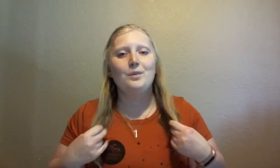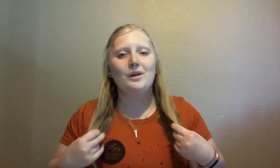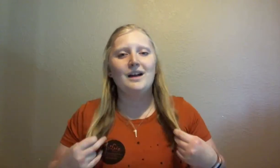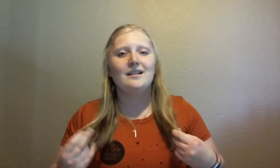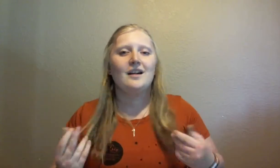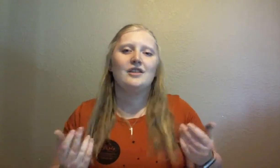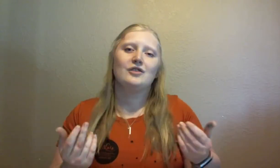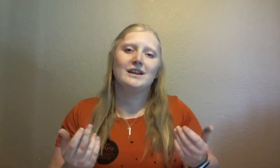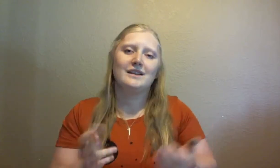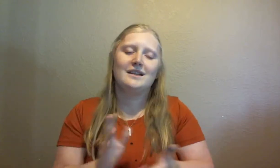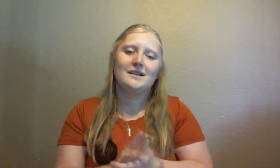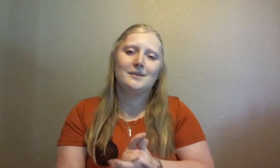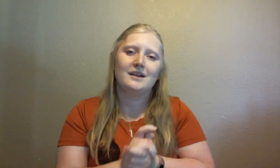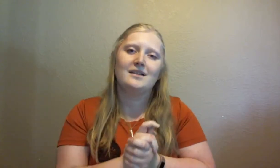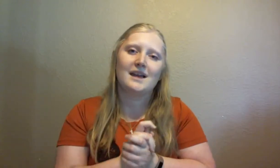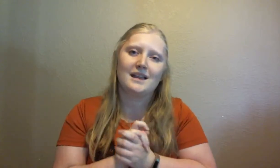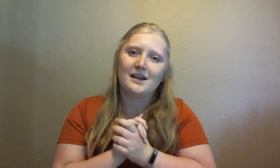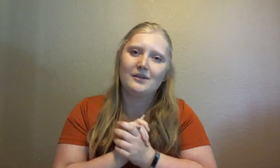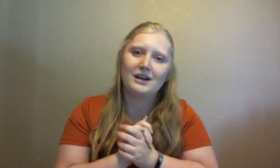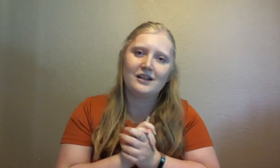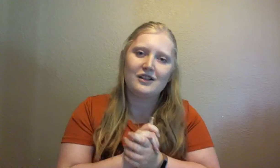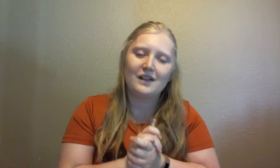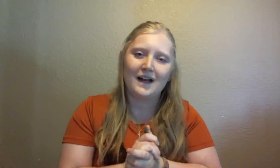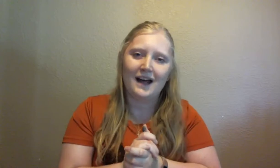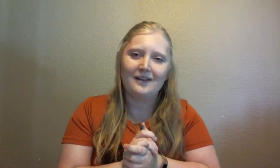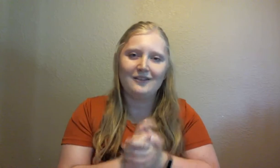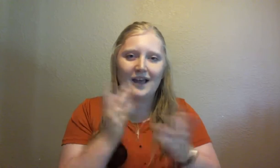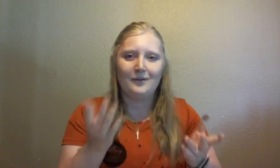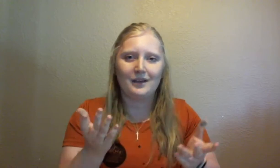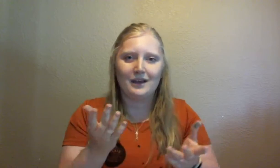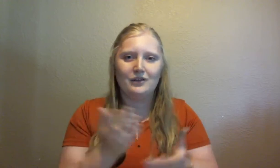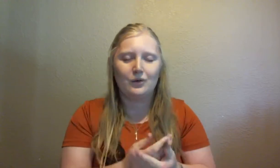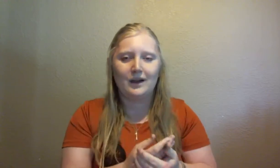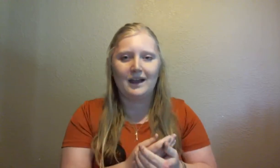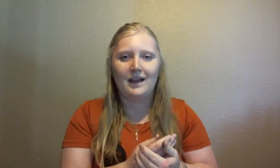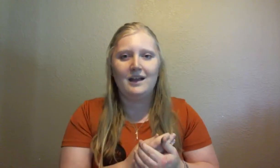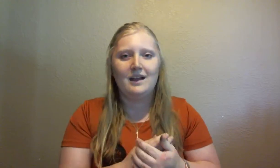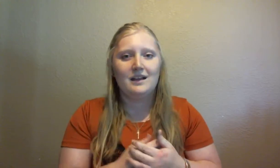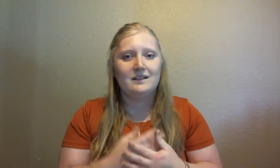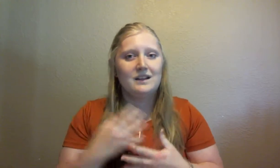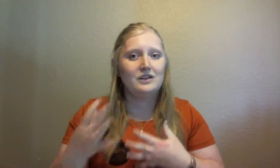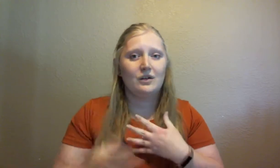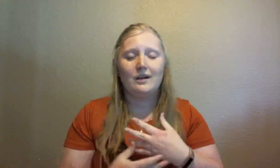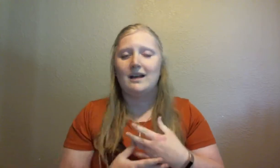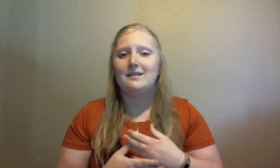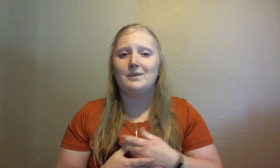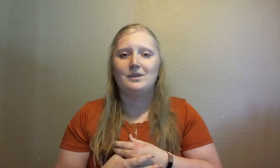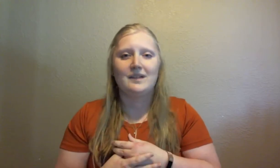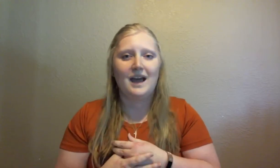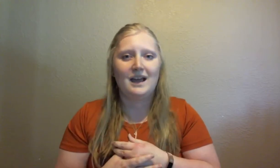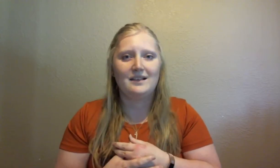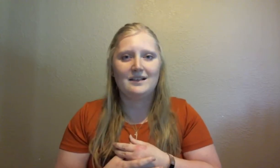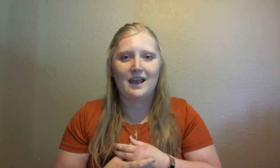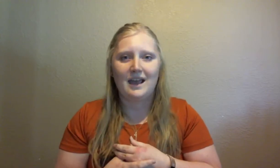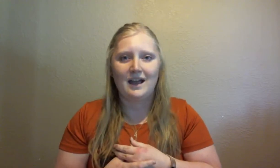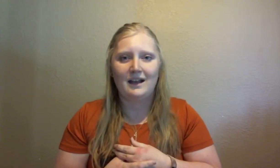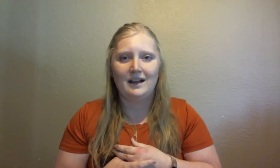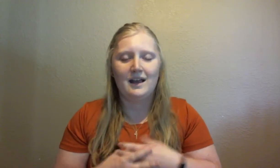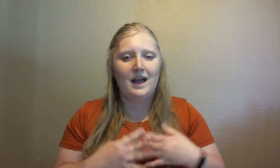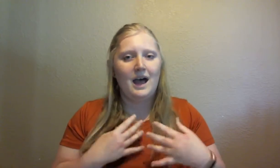you guys are enjoying these American Sign Language lives. I really enjoy teaching you guys some new signs and